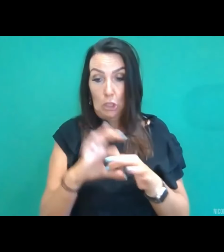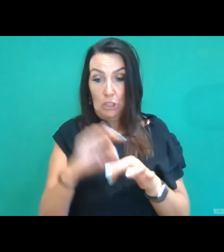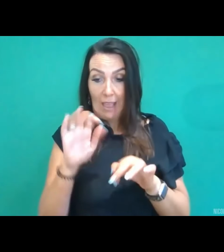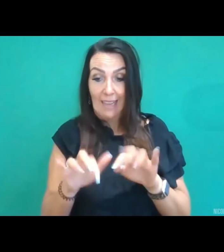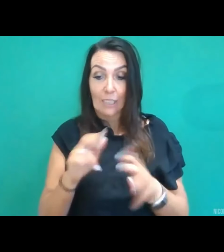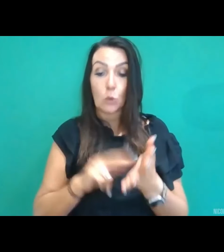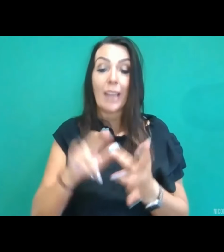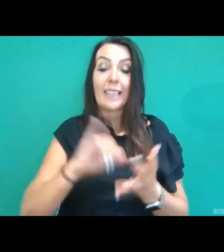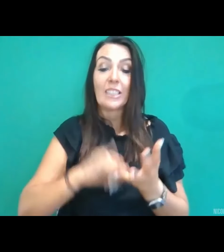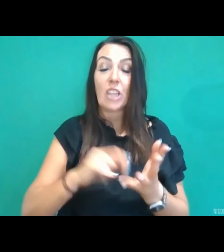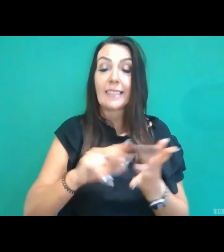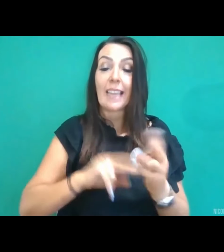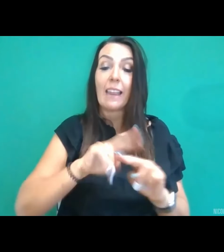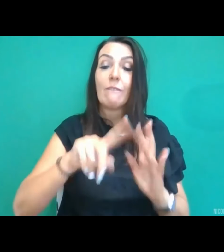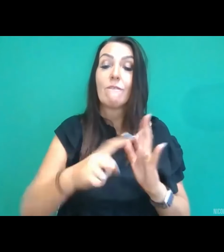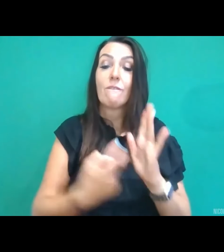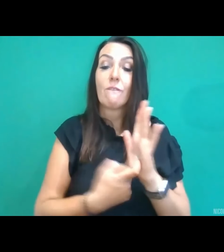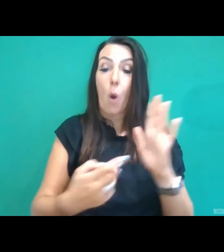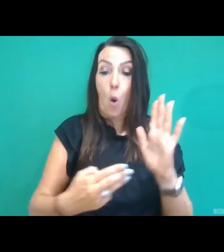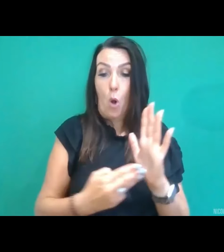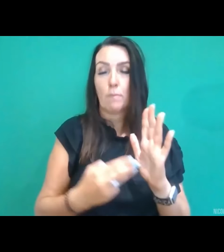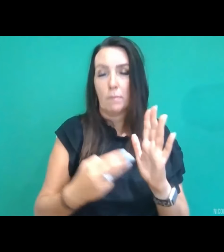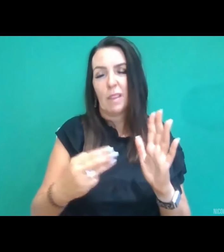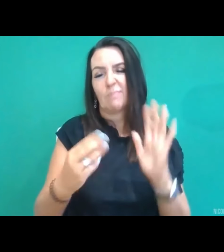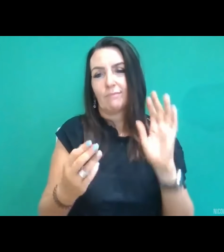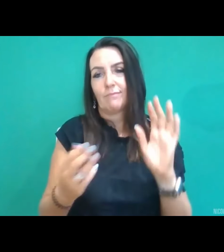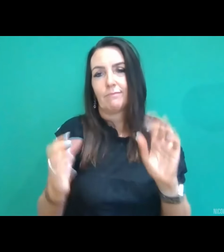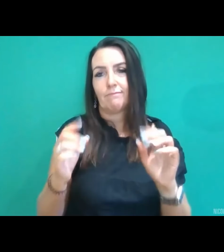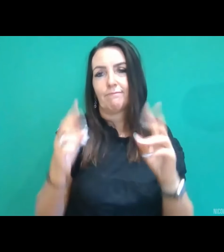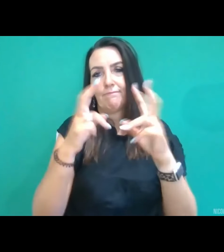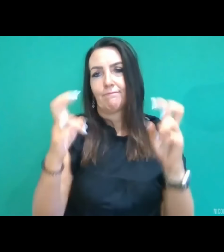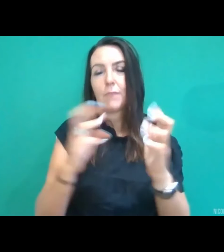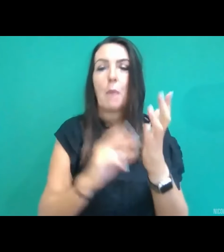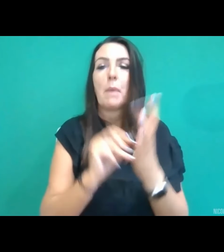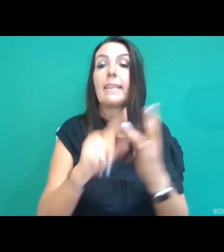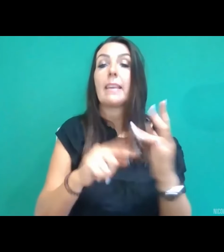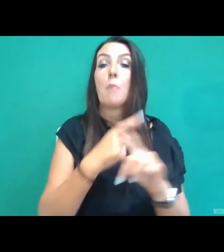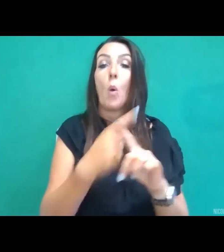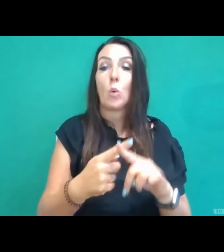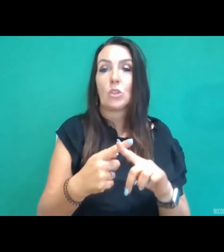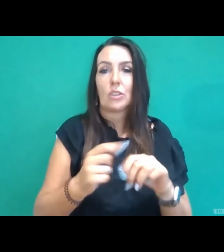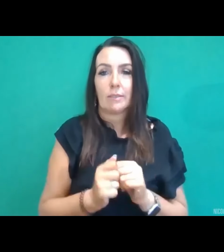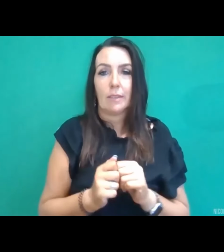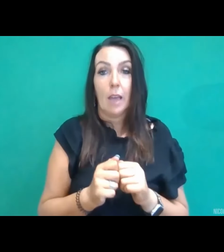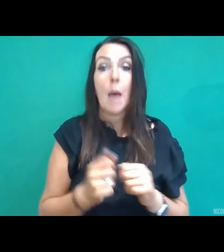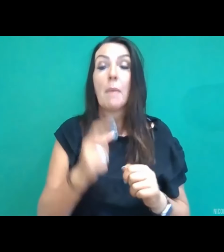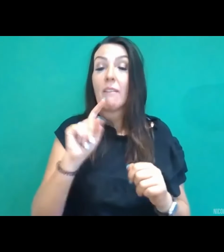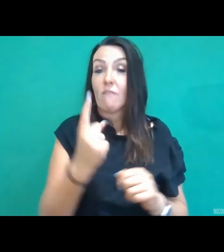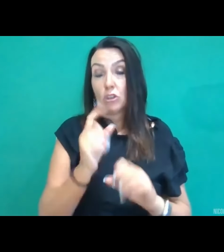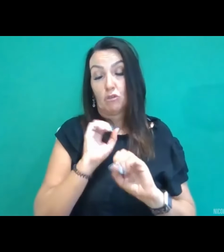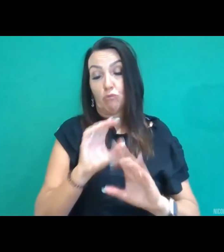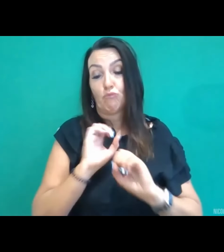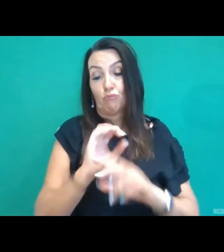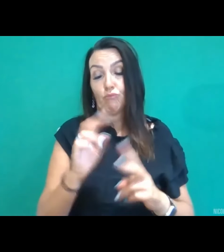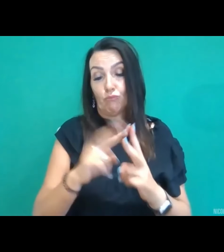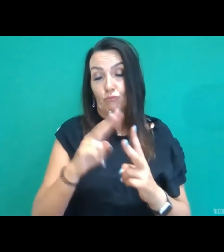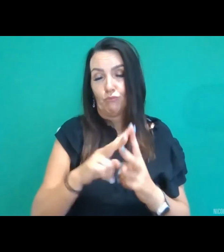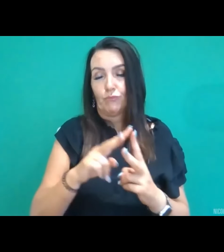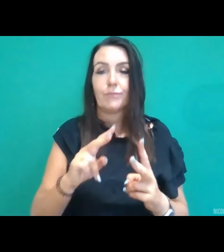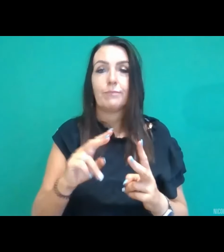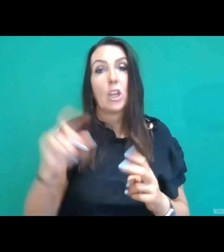page on monkeypox, which I'll talk about in a second. But I thought I wanted to start off with just 2 points to begin with. And Colin's already made this one, but it